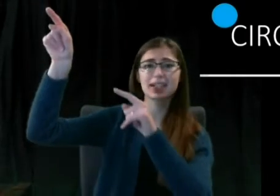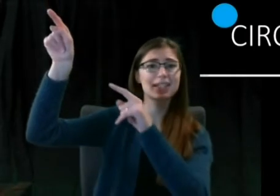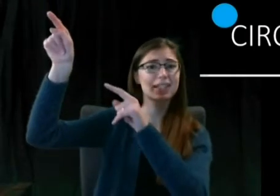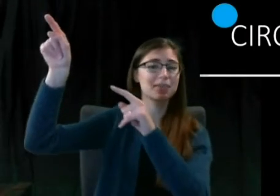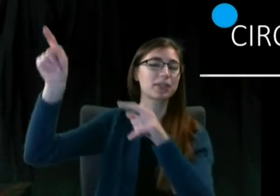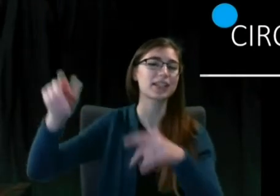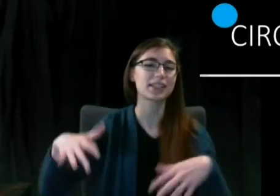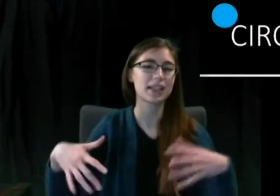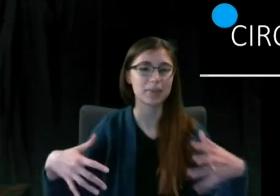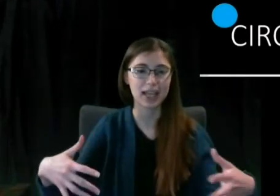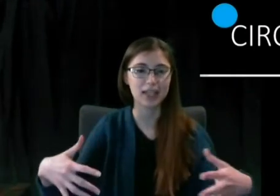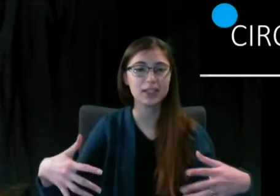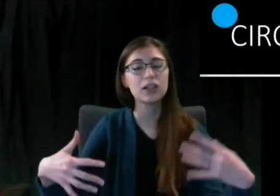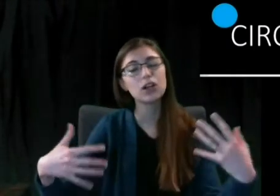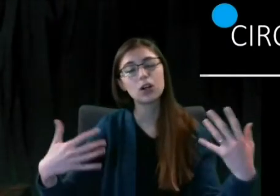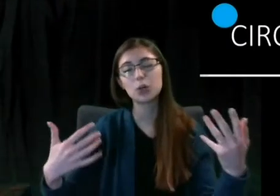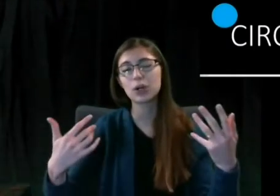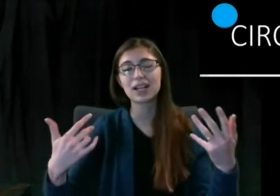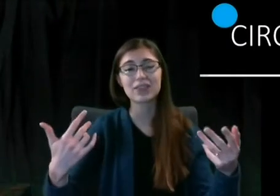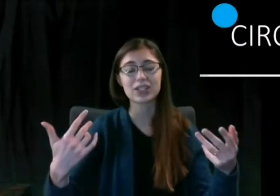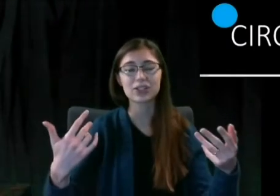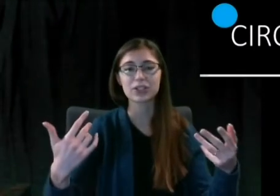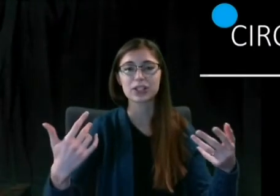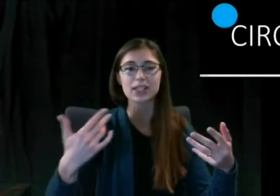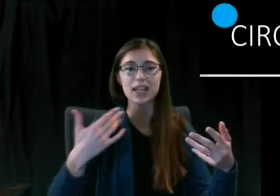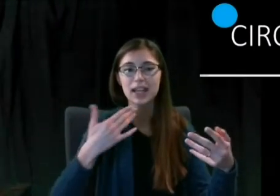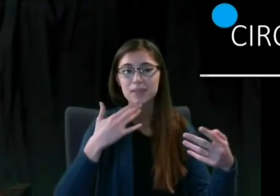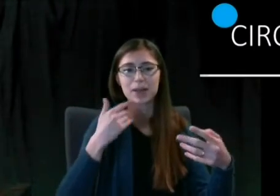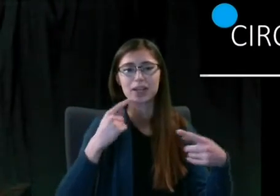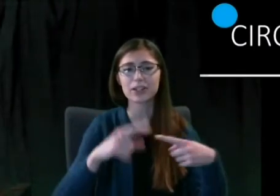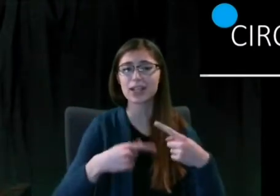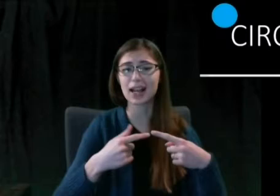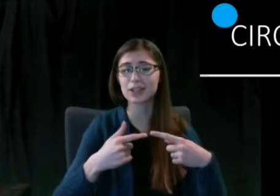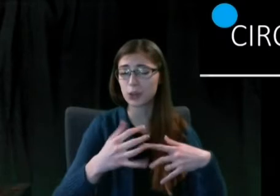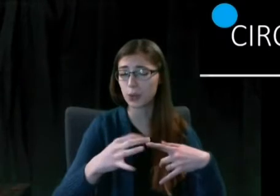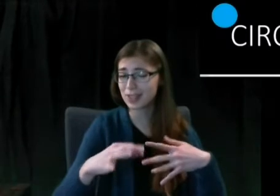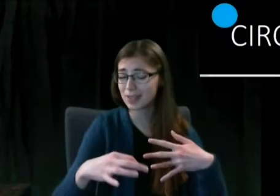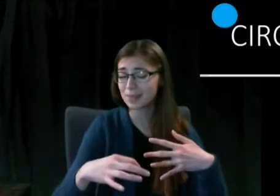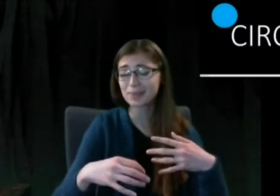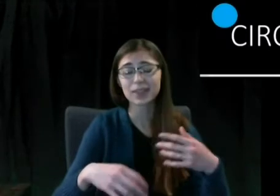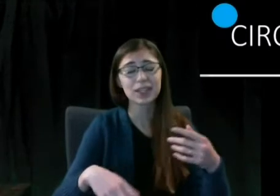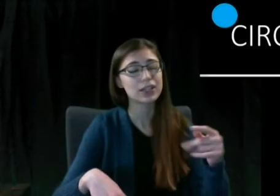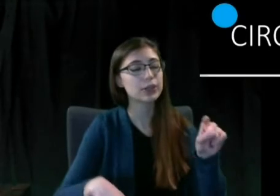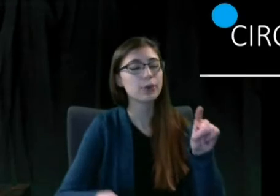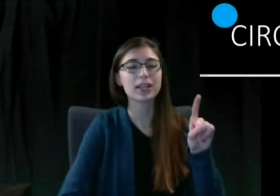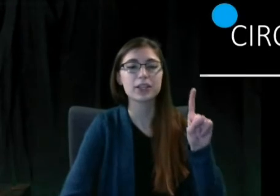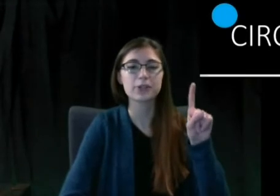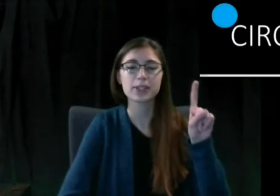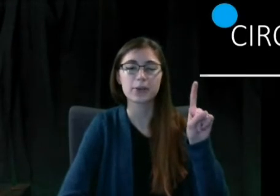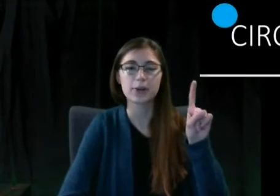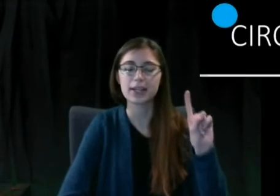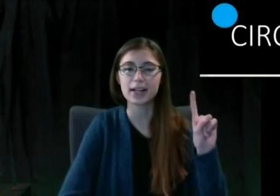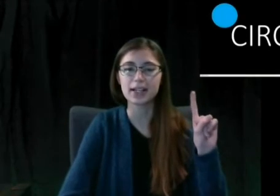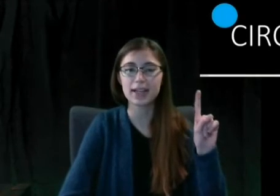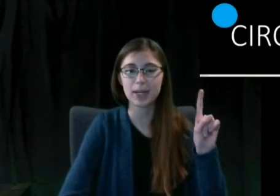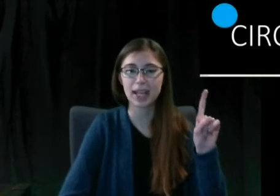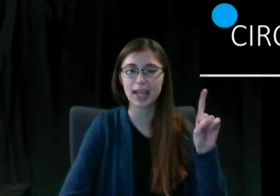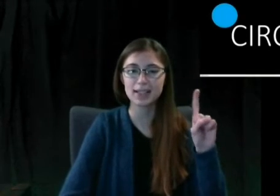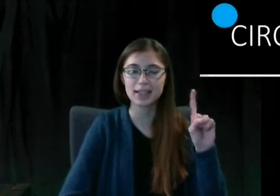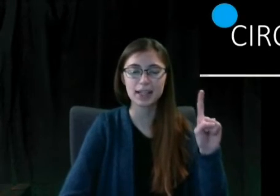same place they began, or if it's just a better sign choice, you can use your non-dominant hand in a one